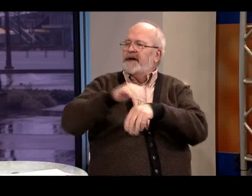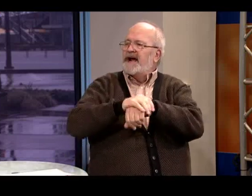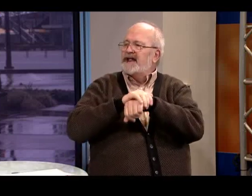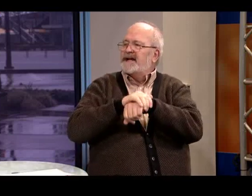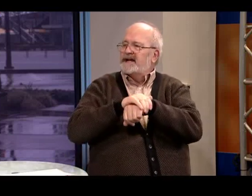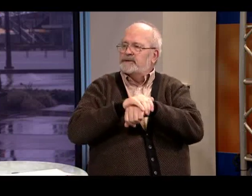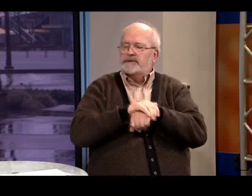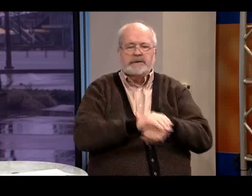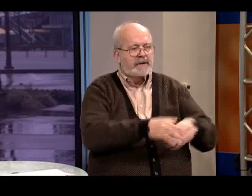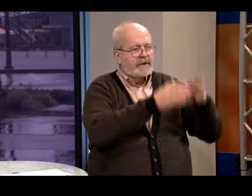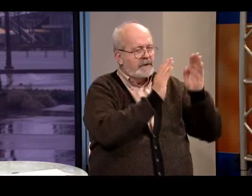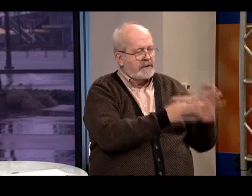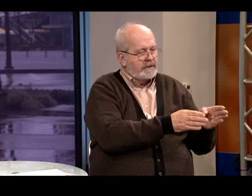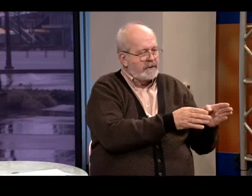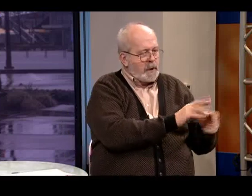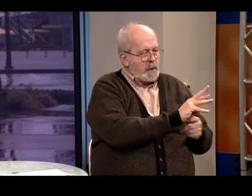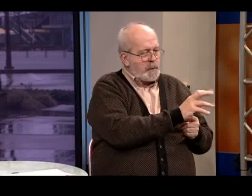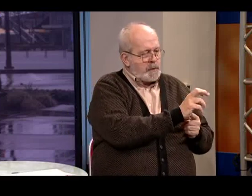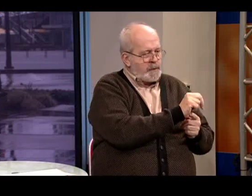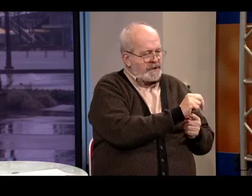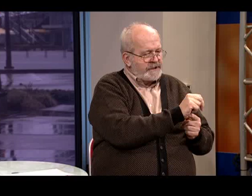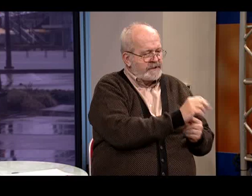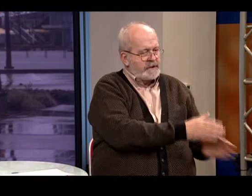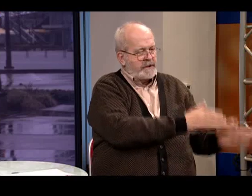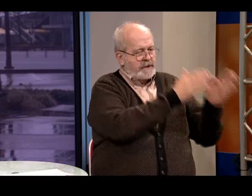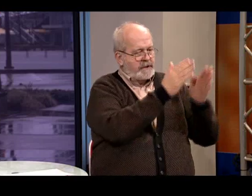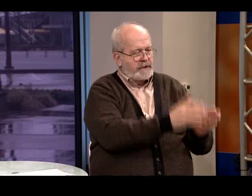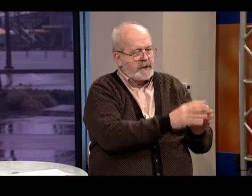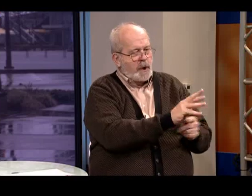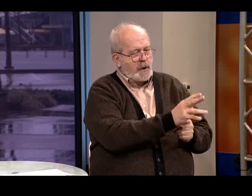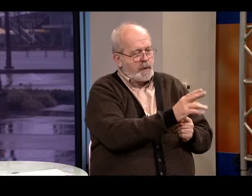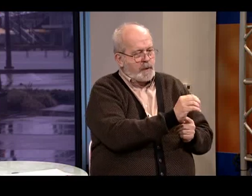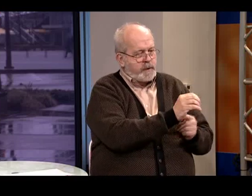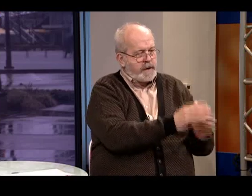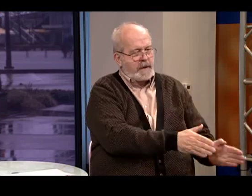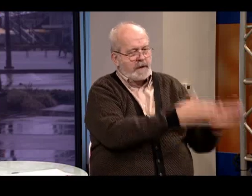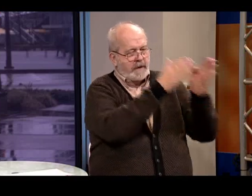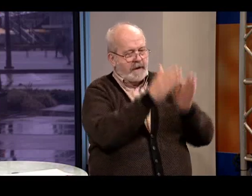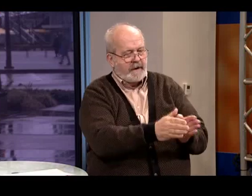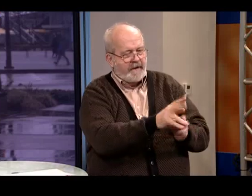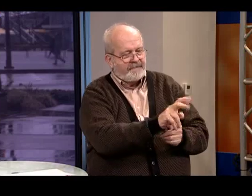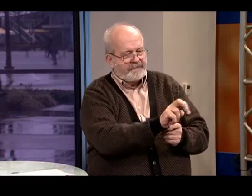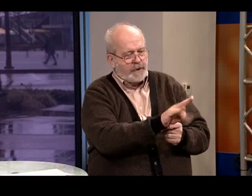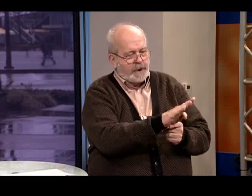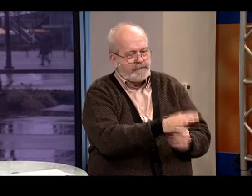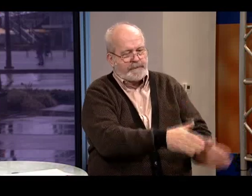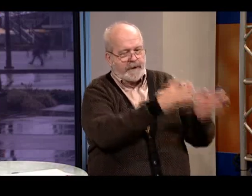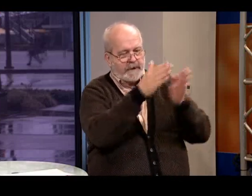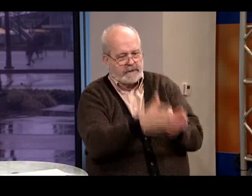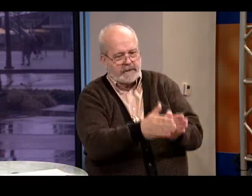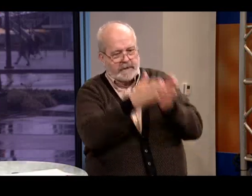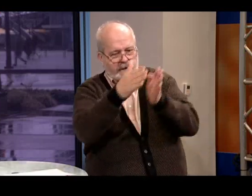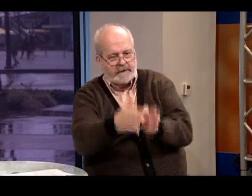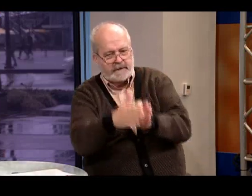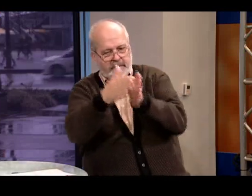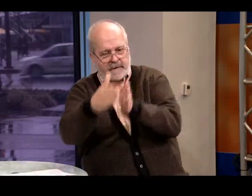procedures, like how to write English. When, who, then the